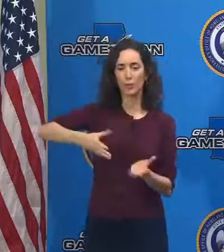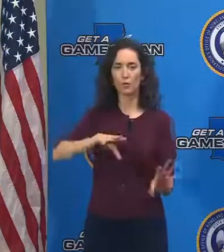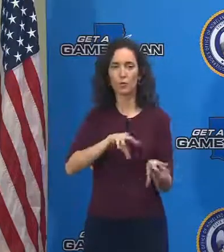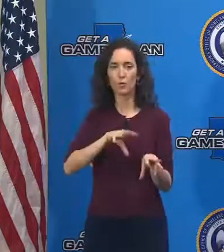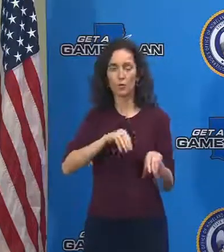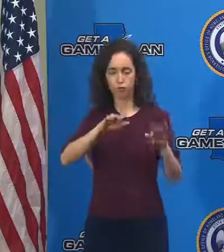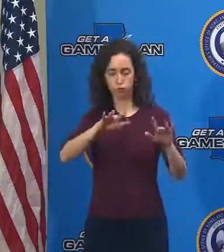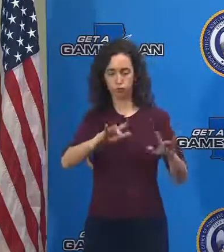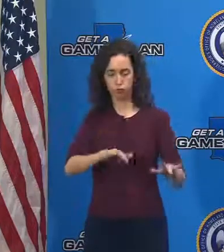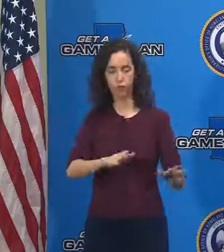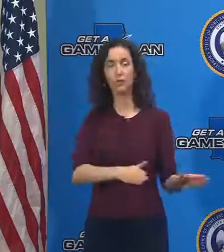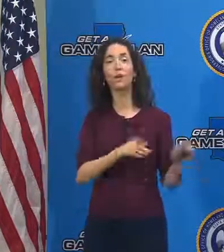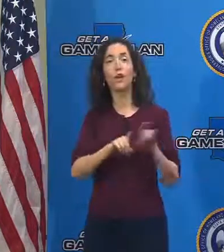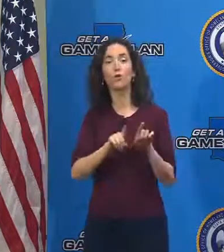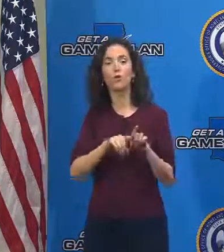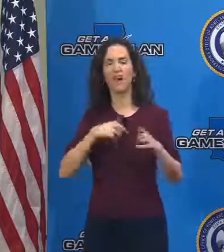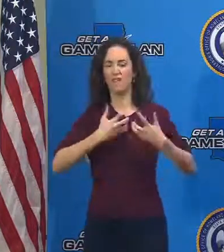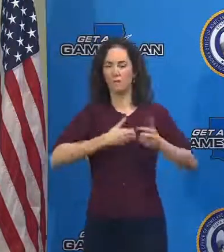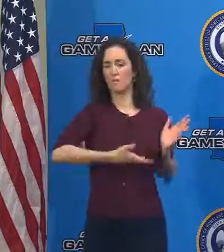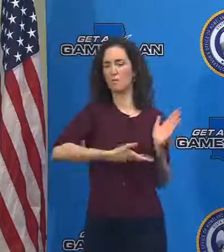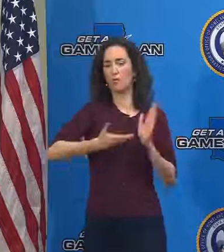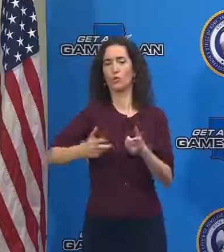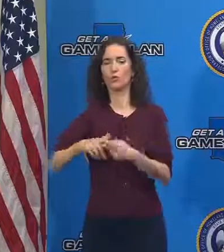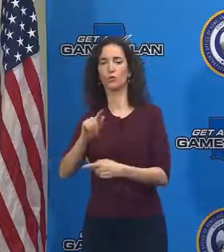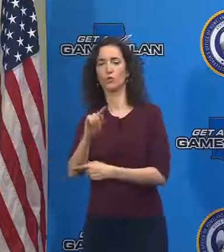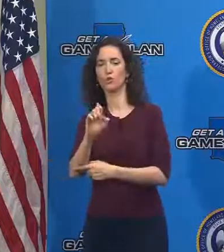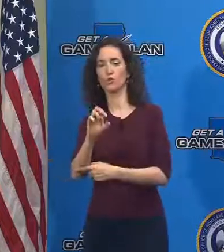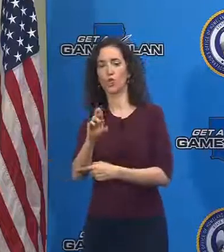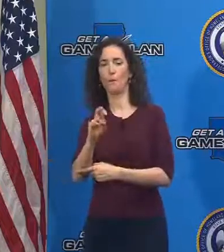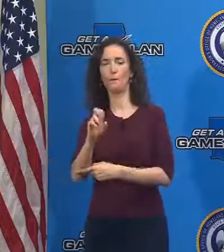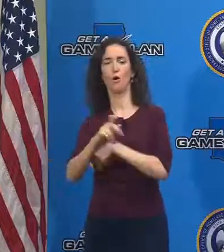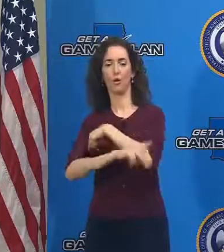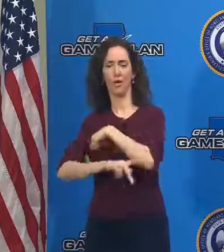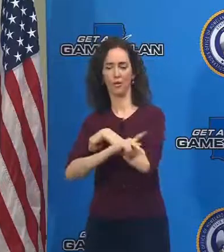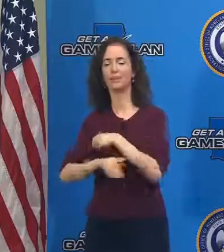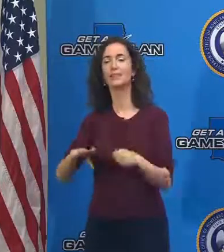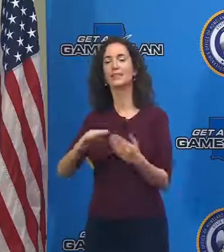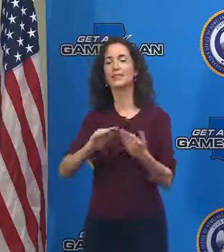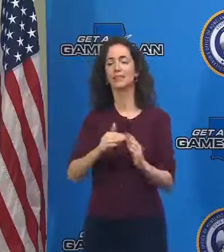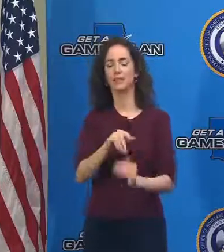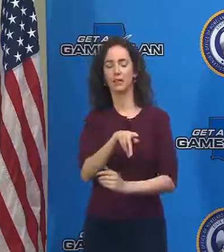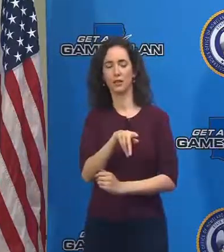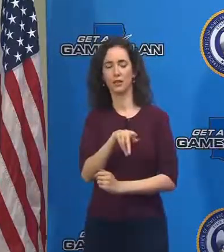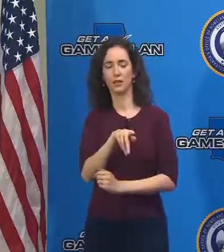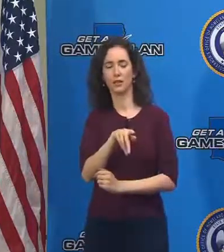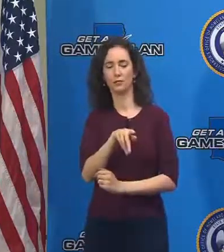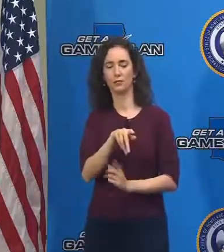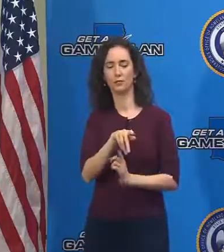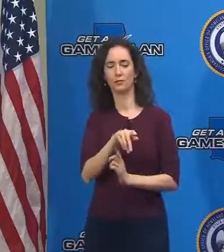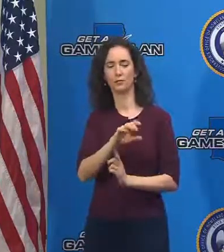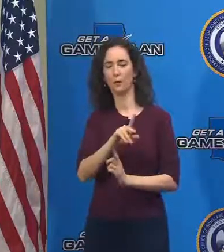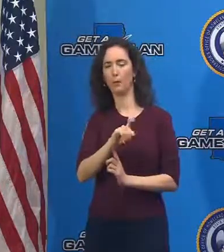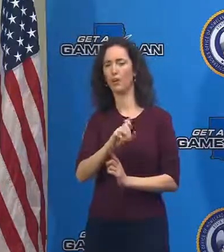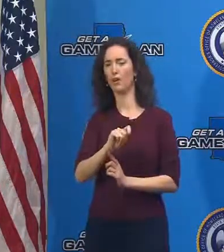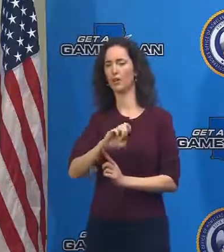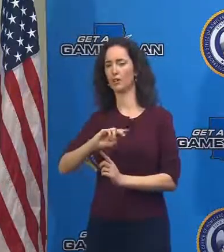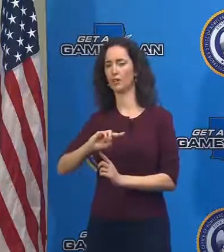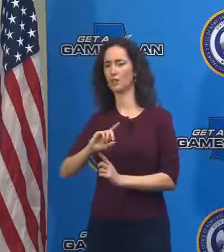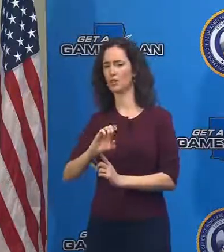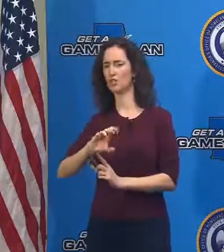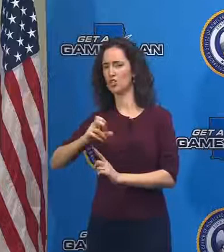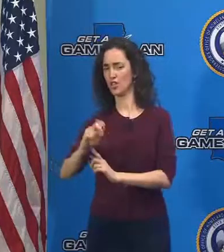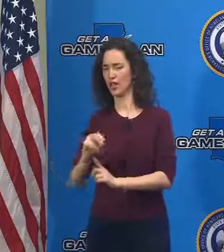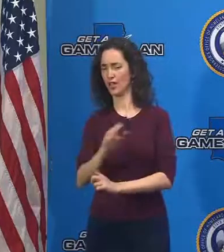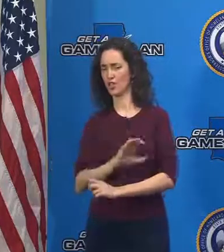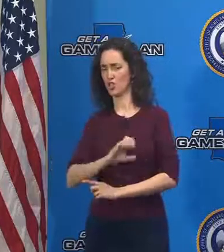to help remove floodwaters in Pointe-aux-Chenes and in Chauvin. And they're sending additional pumps also to Lafitte